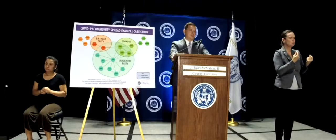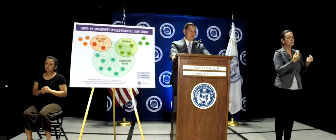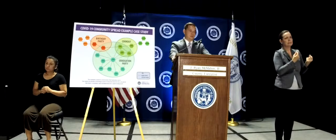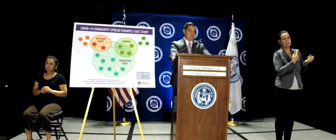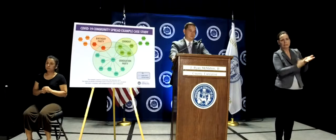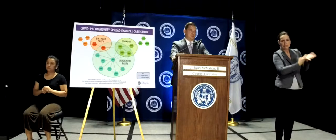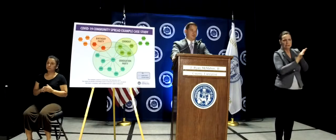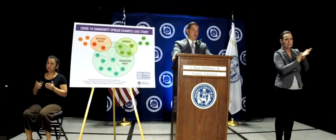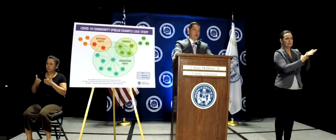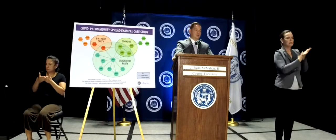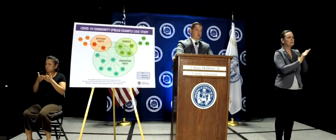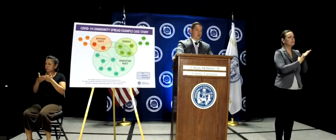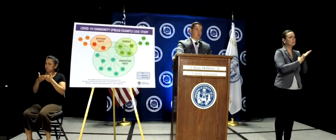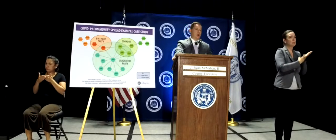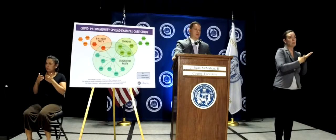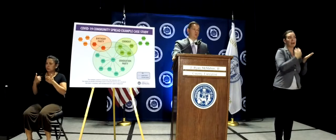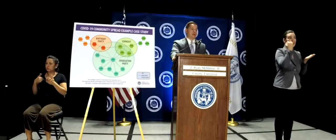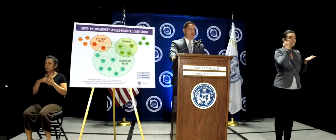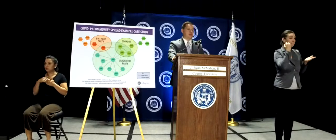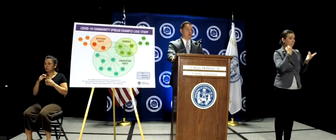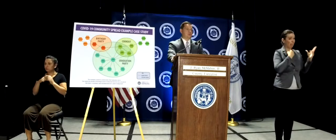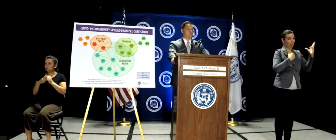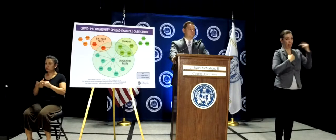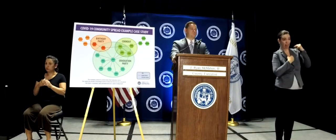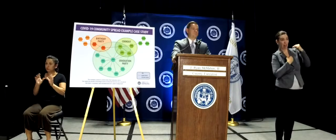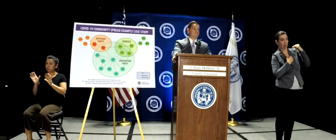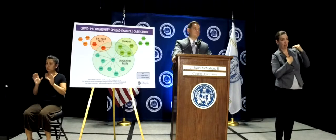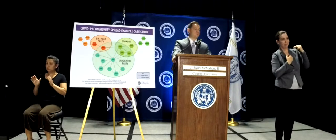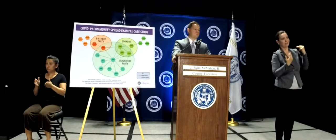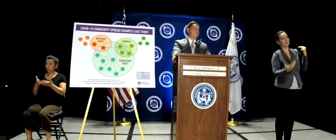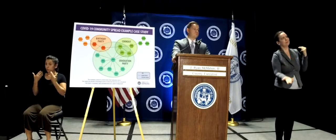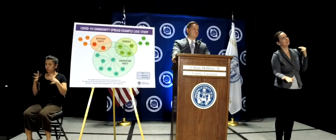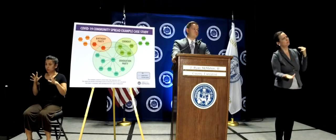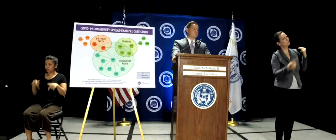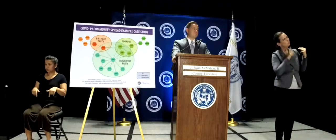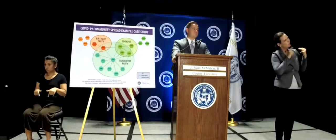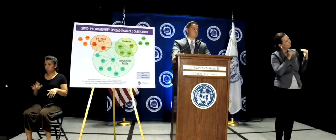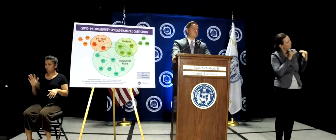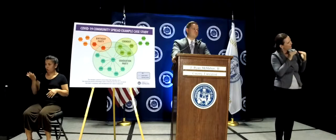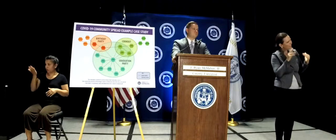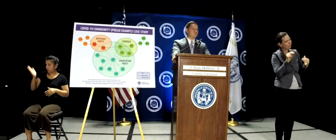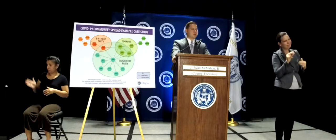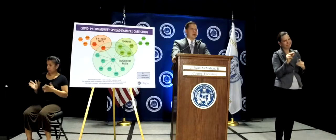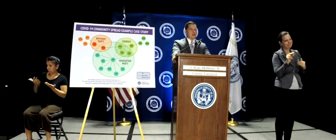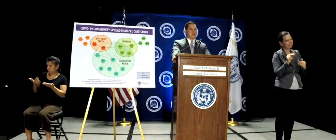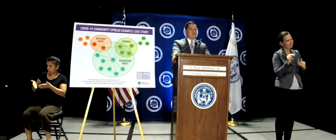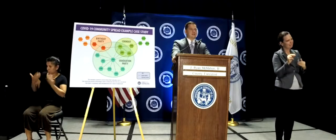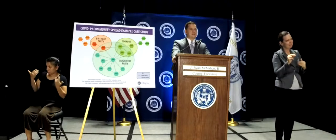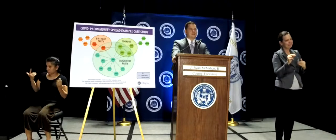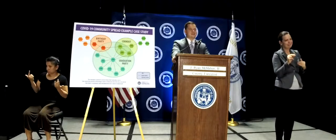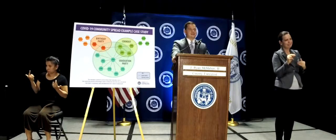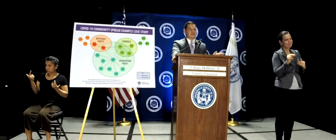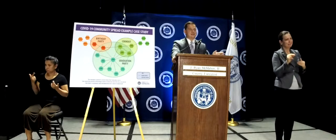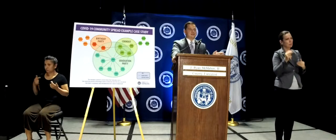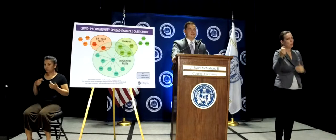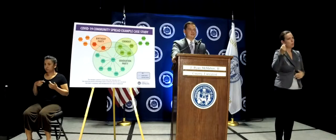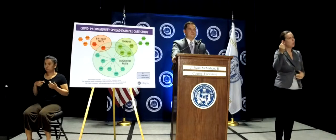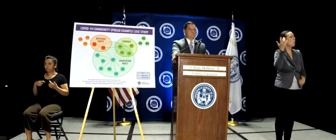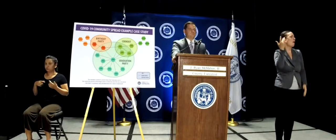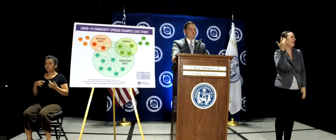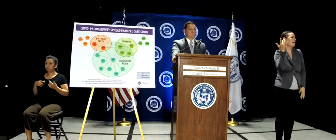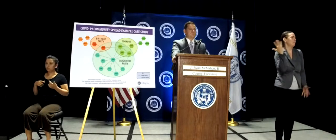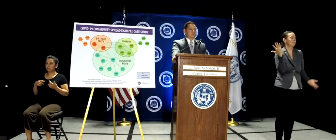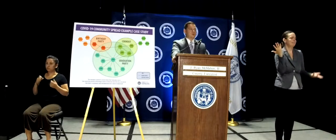when? If you can't do it at 1, when can you do it? What's the holdup? Ventilation systems or? I think it's just